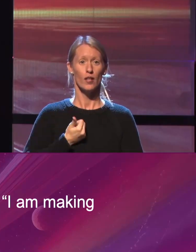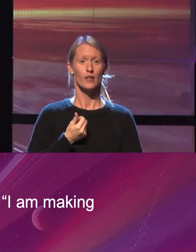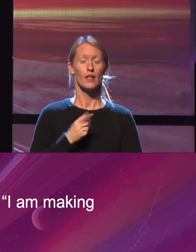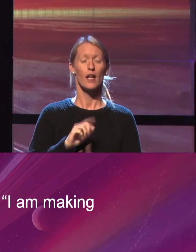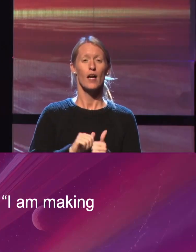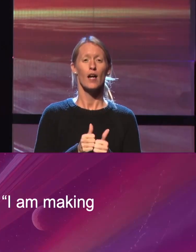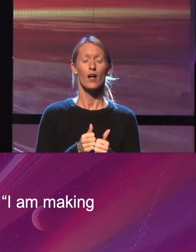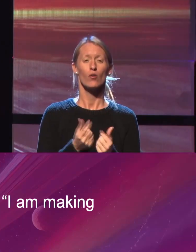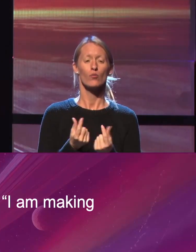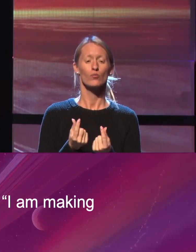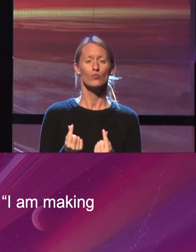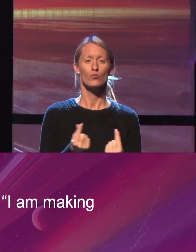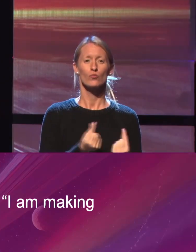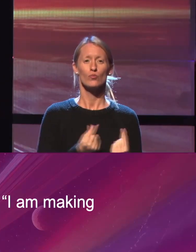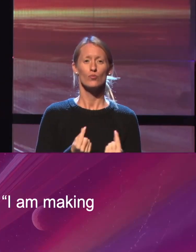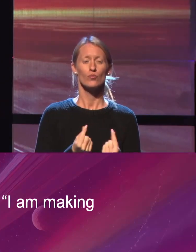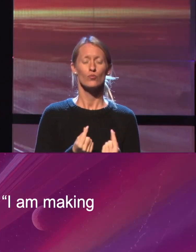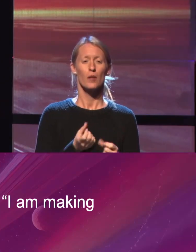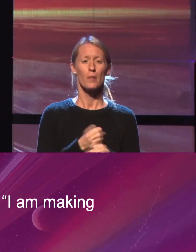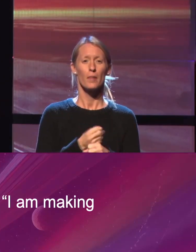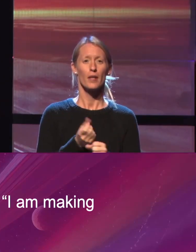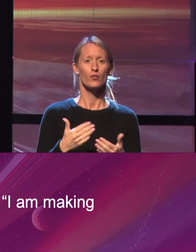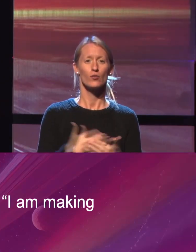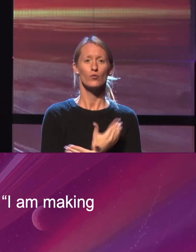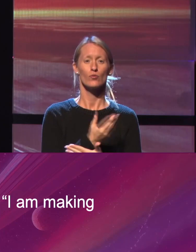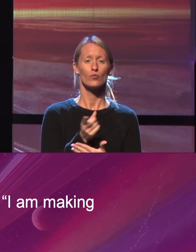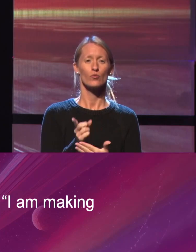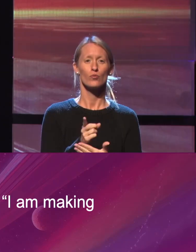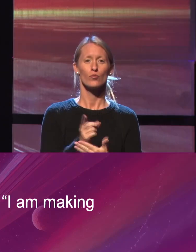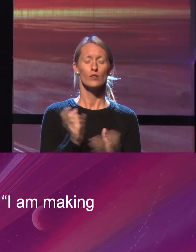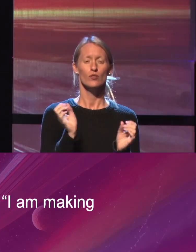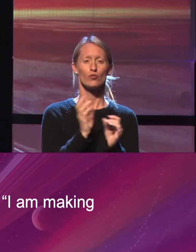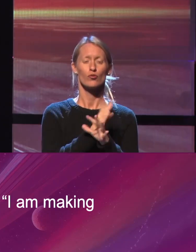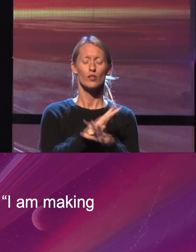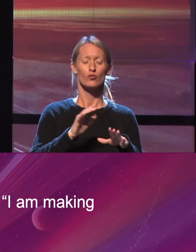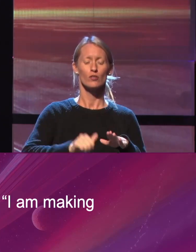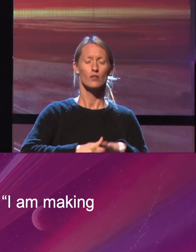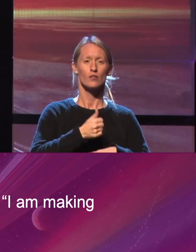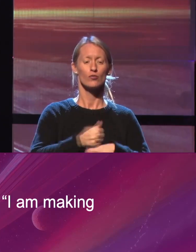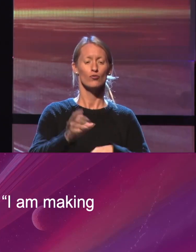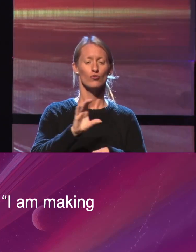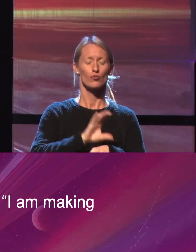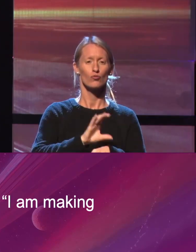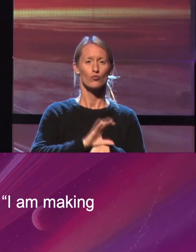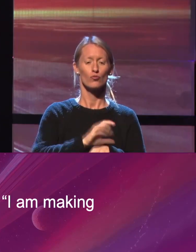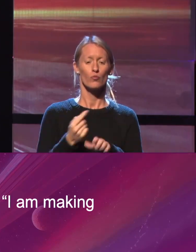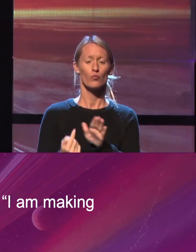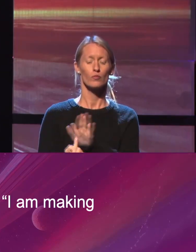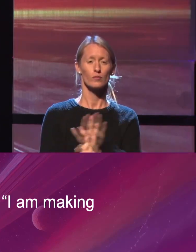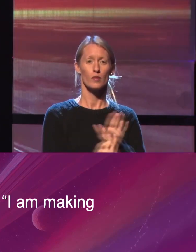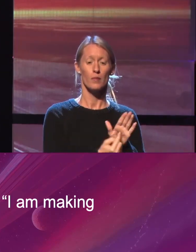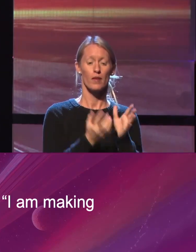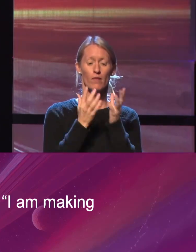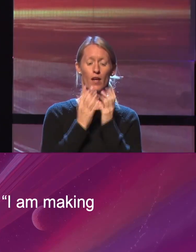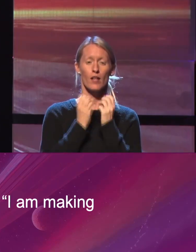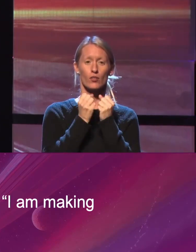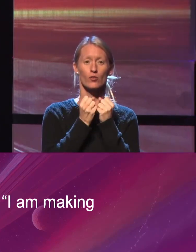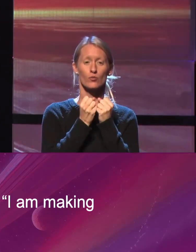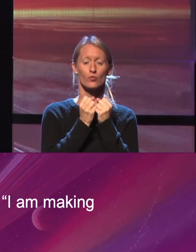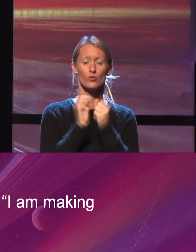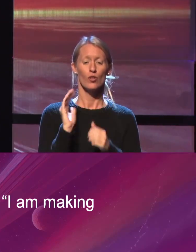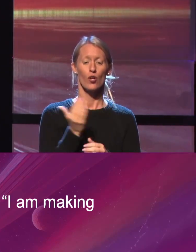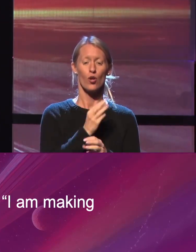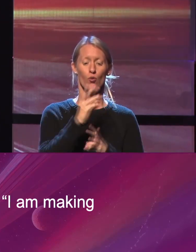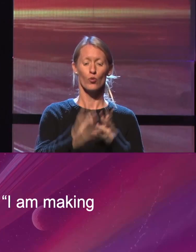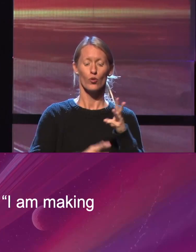was through this creation of a church that would represent these values in our world. A very famous passage in